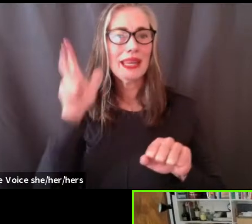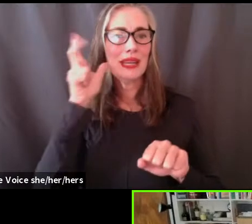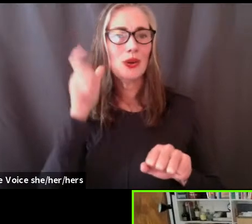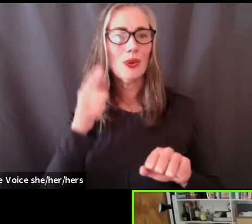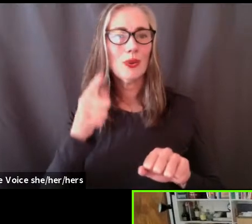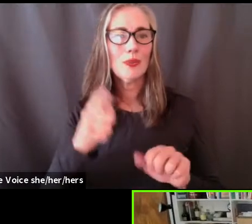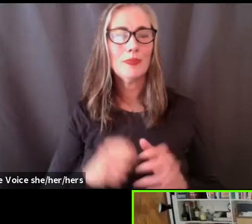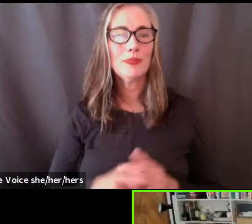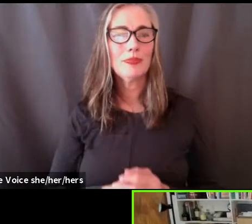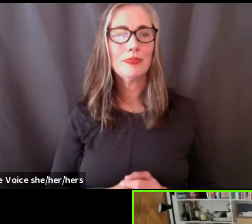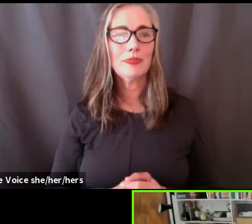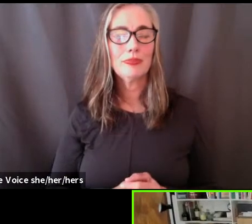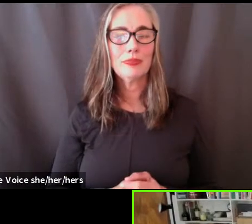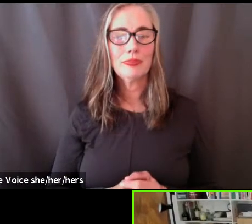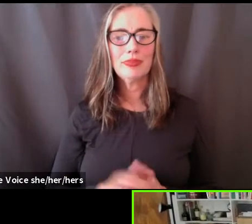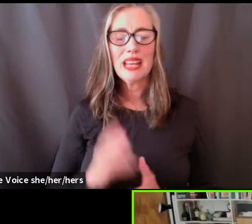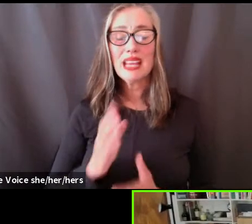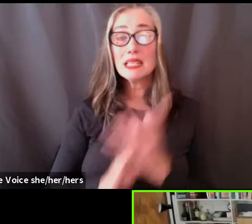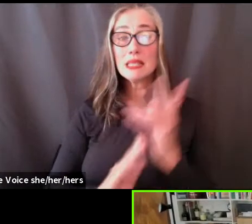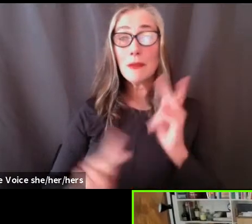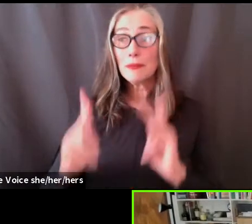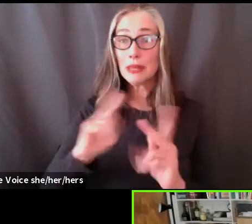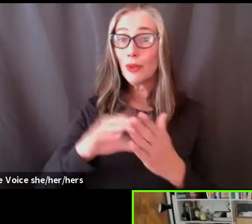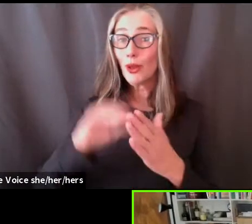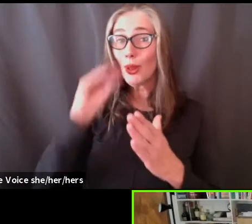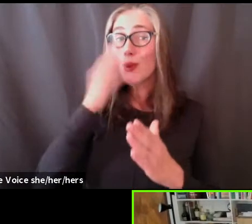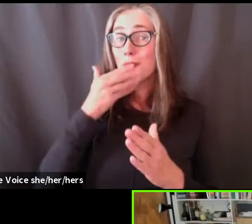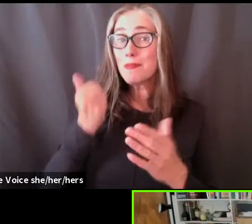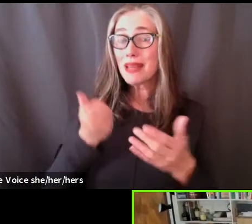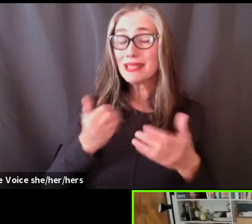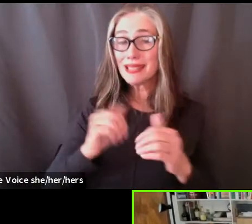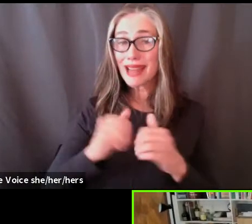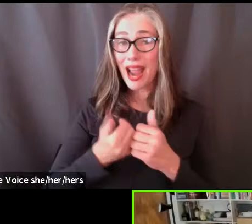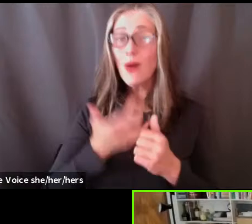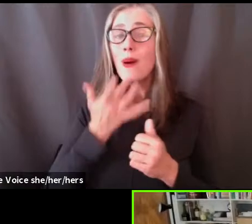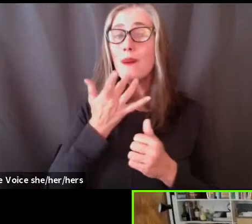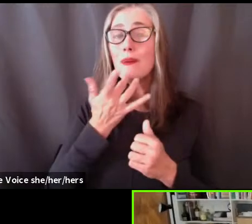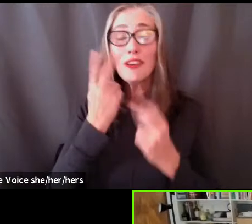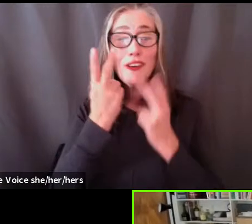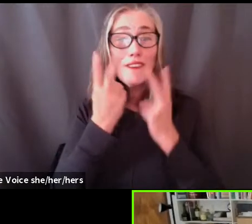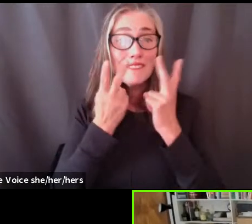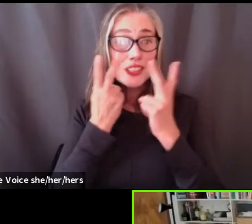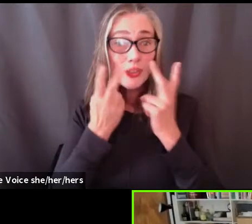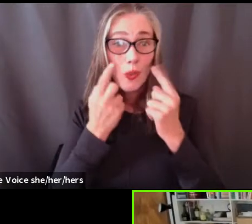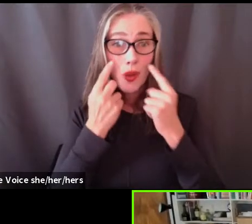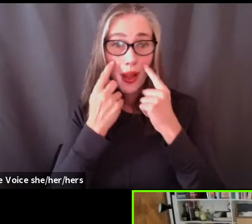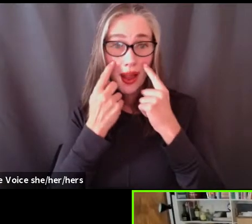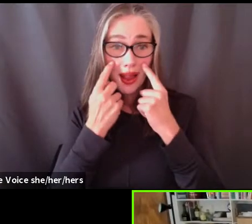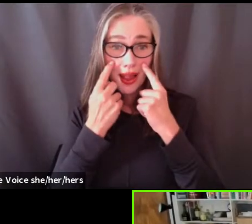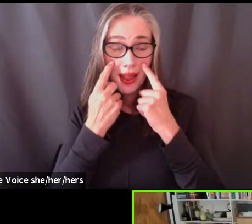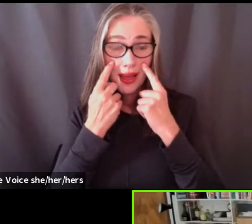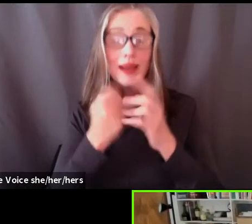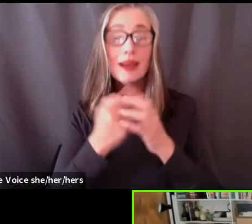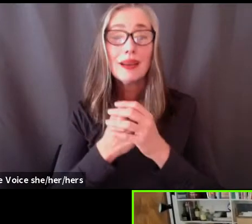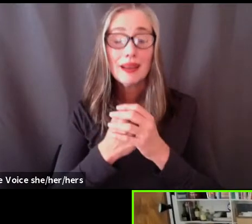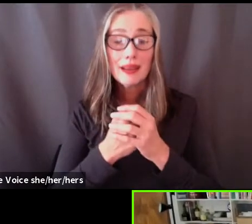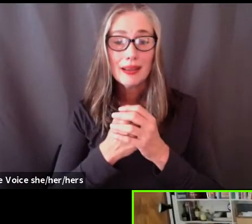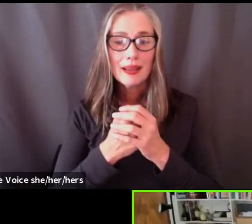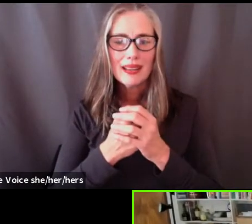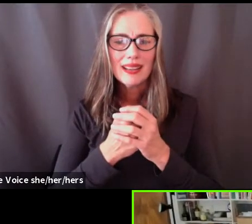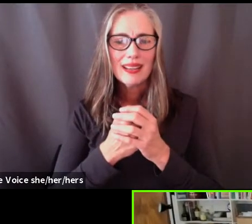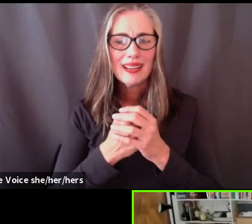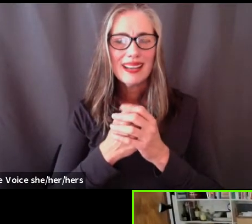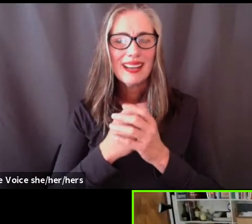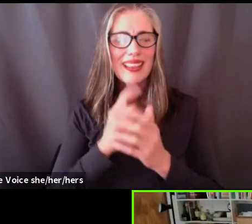Because some people are visual learners, including possibly legislators and members of Congress, and because this is really just